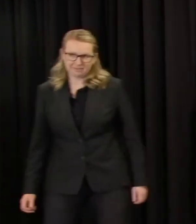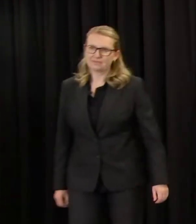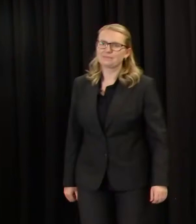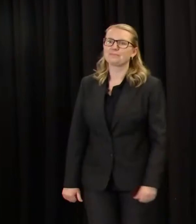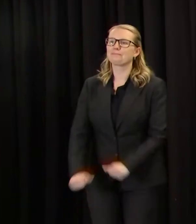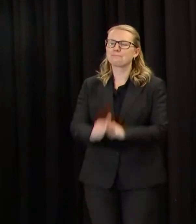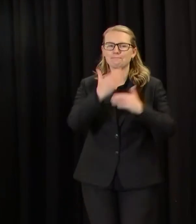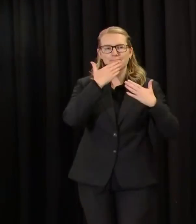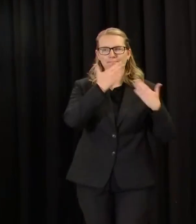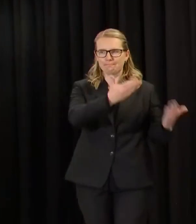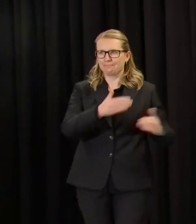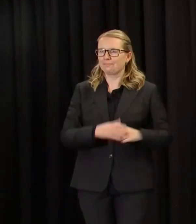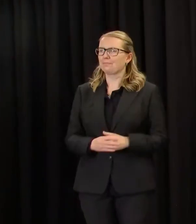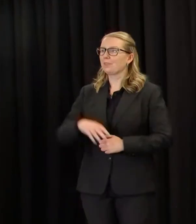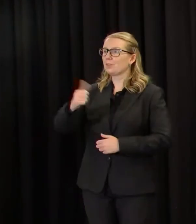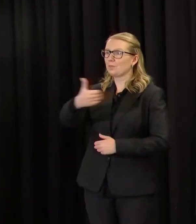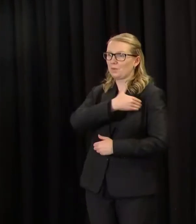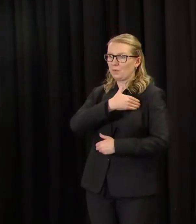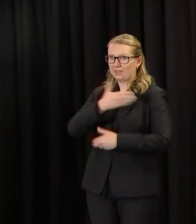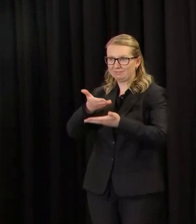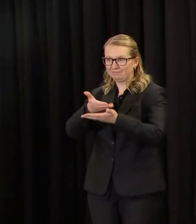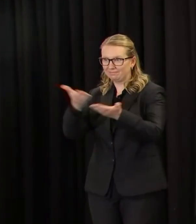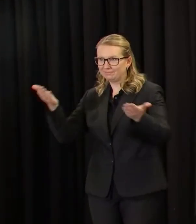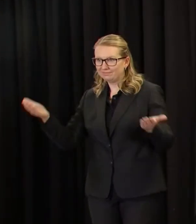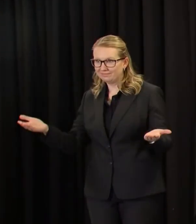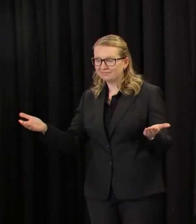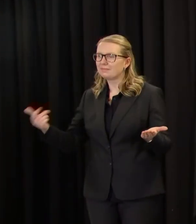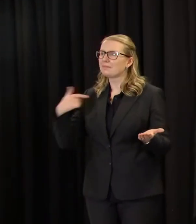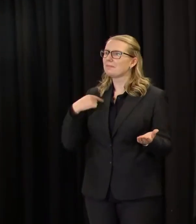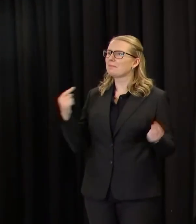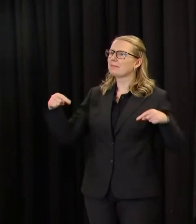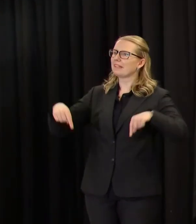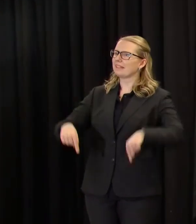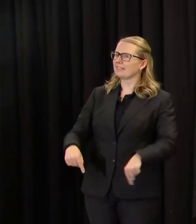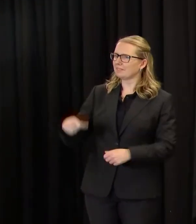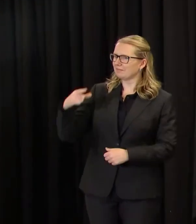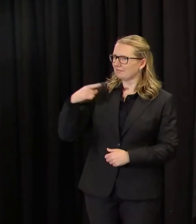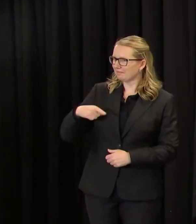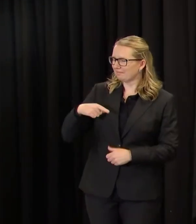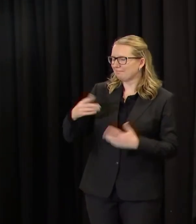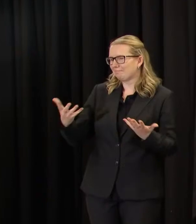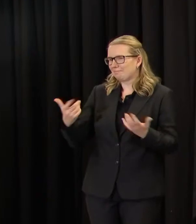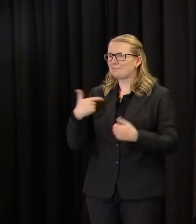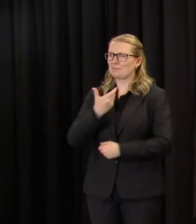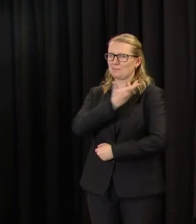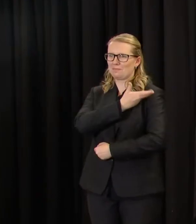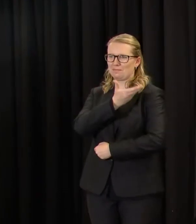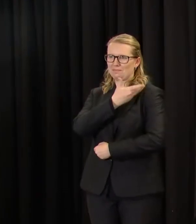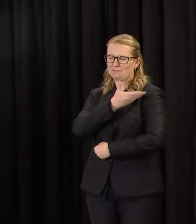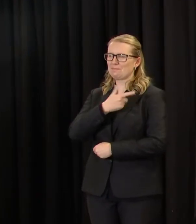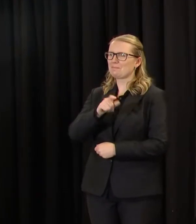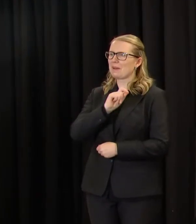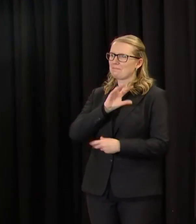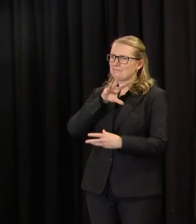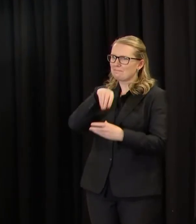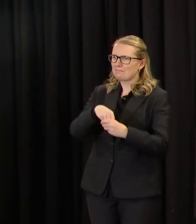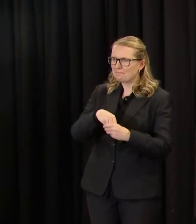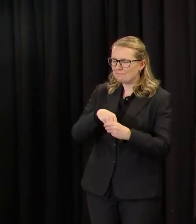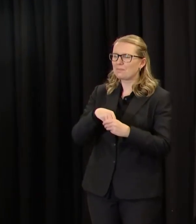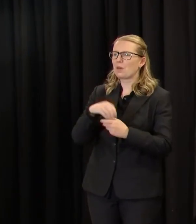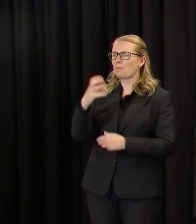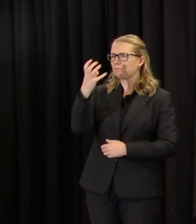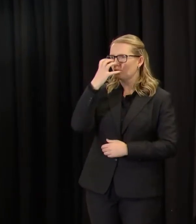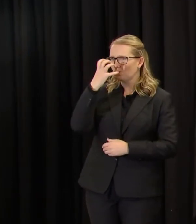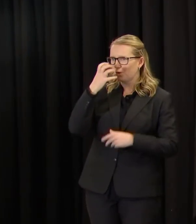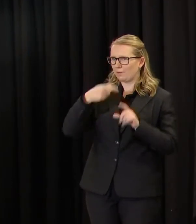Thanks, Joan. Morning, everyone. I'm here as a proud member of the Bulldogs community. Through